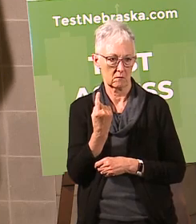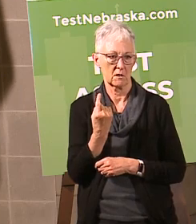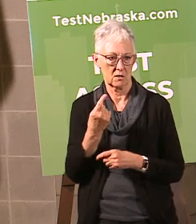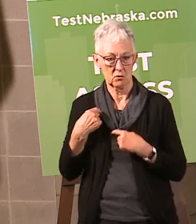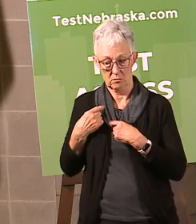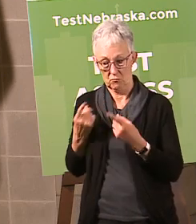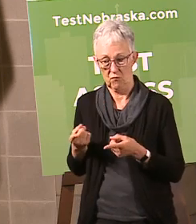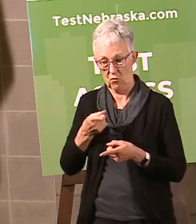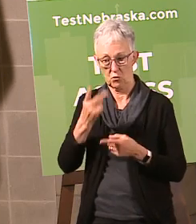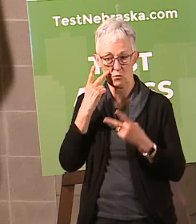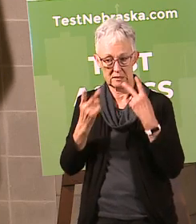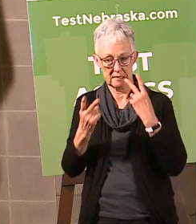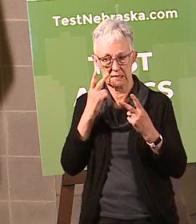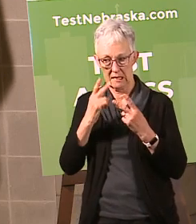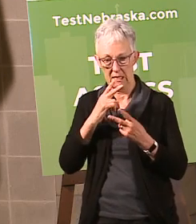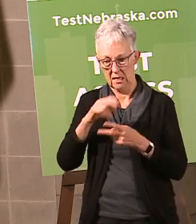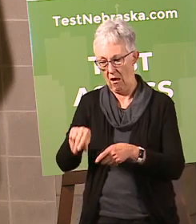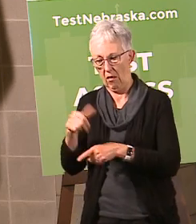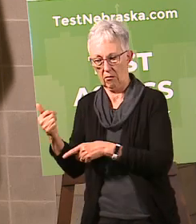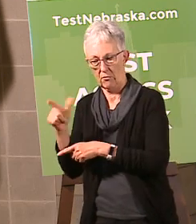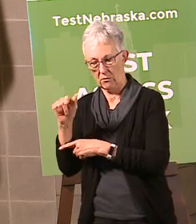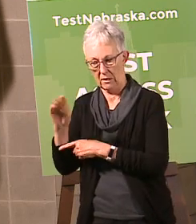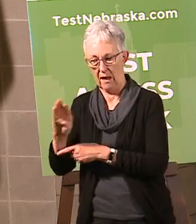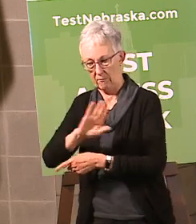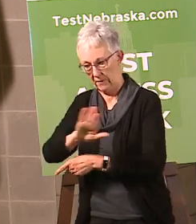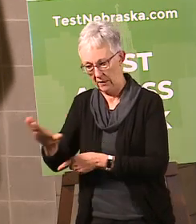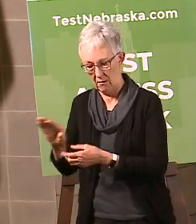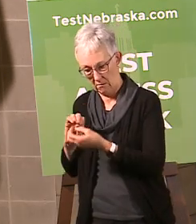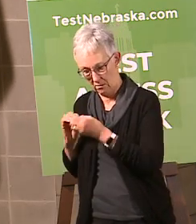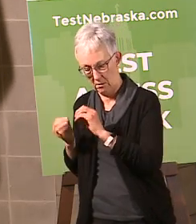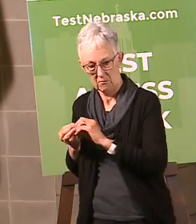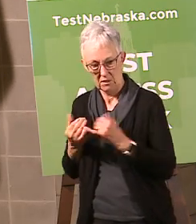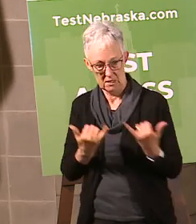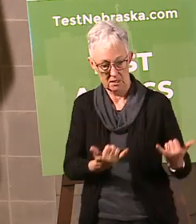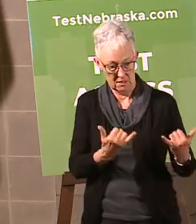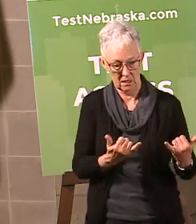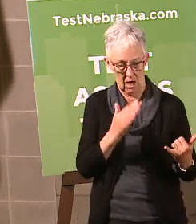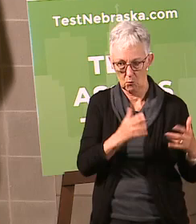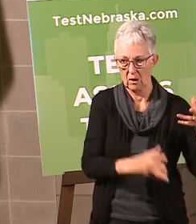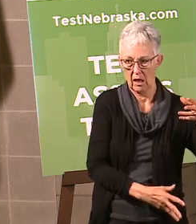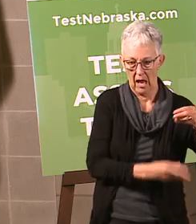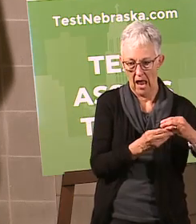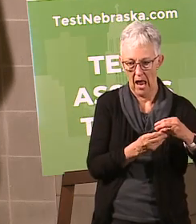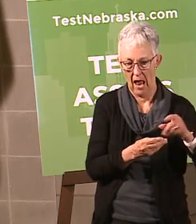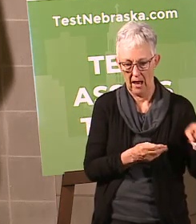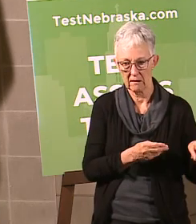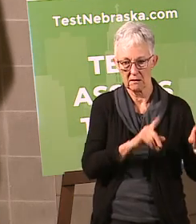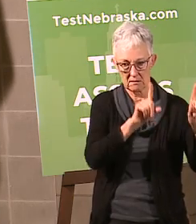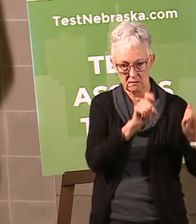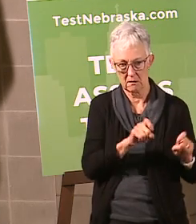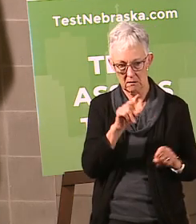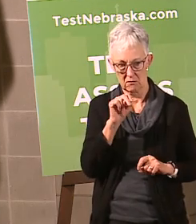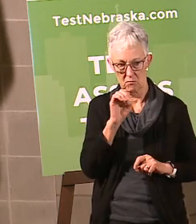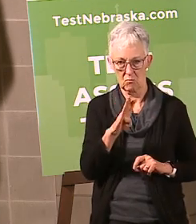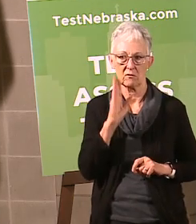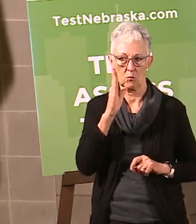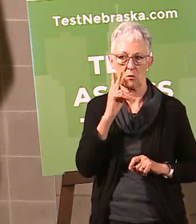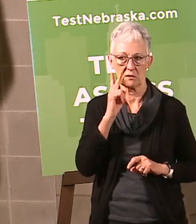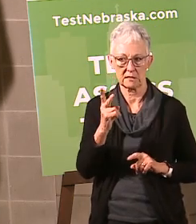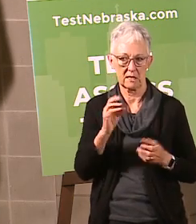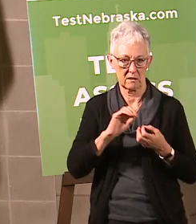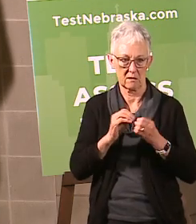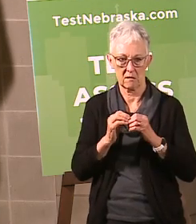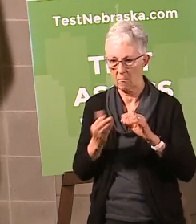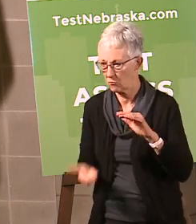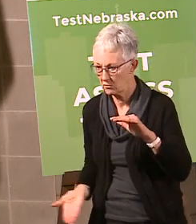except Test Nebraska. So this will, starting tonight, Test Nebraska will be in there, so you'll see a big increase in the number of overall tests going in there.